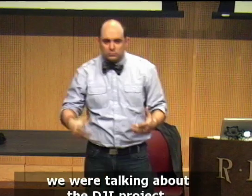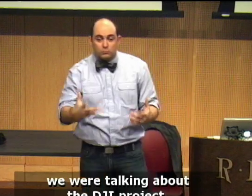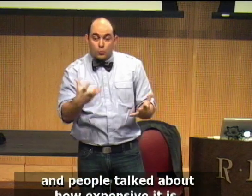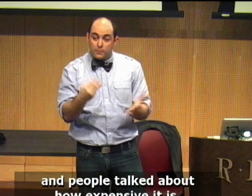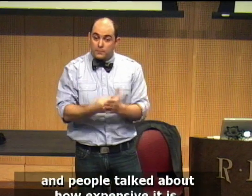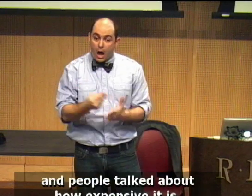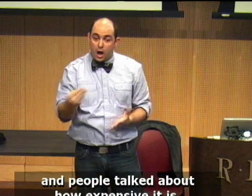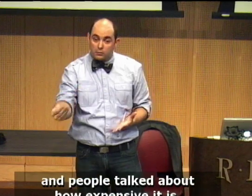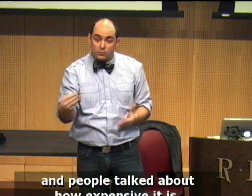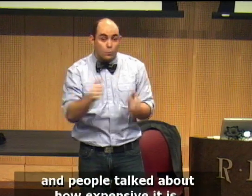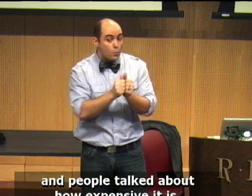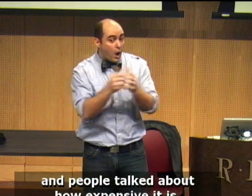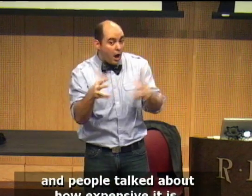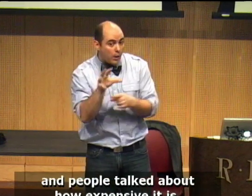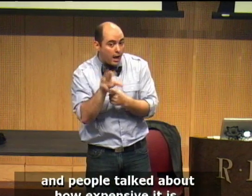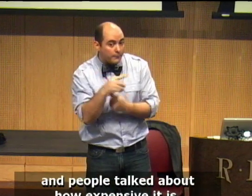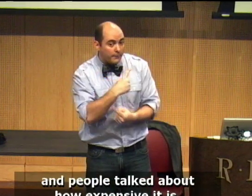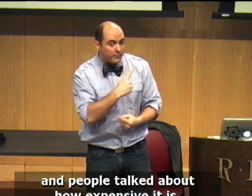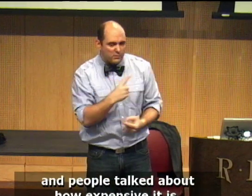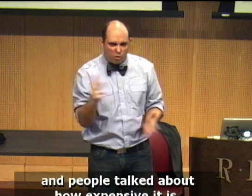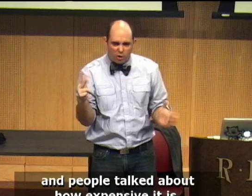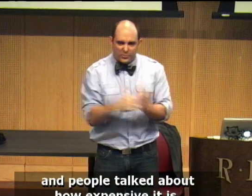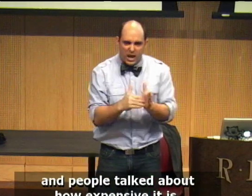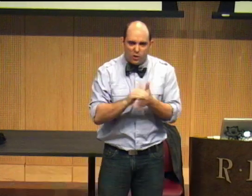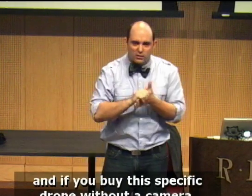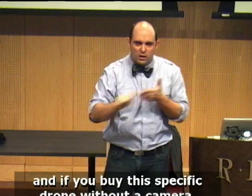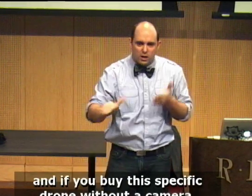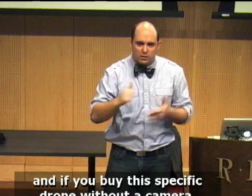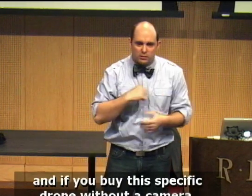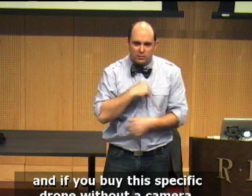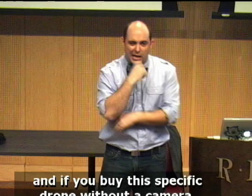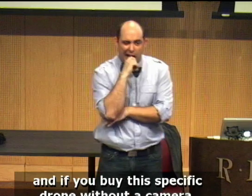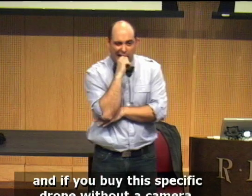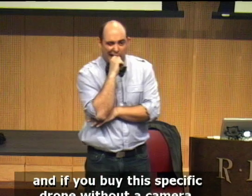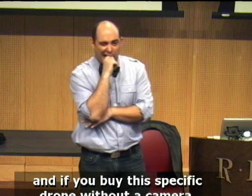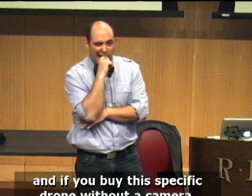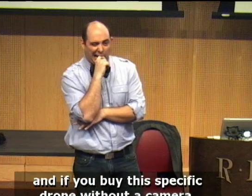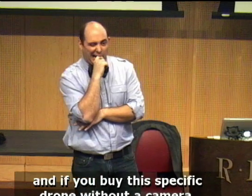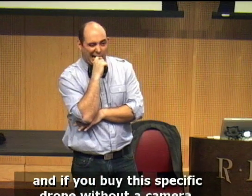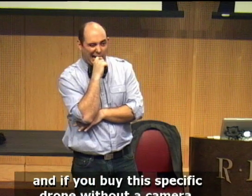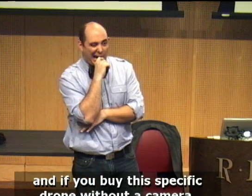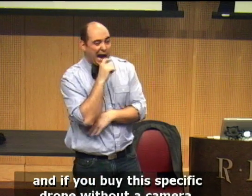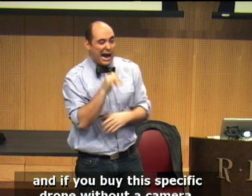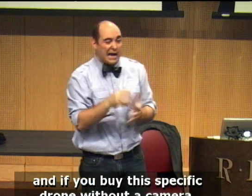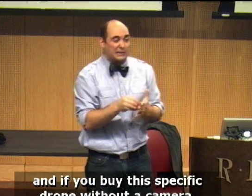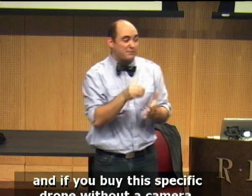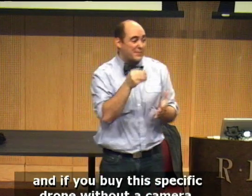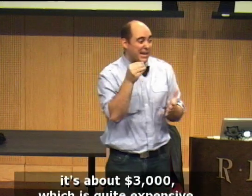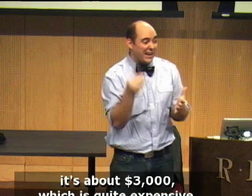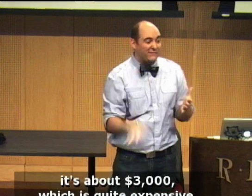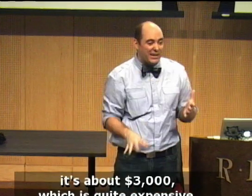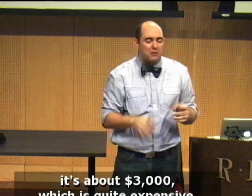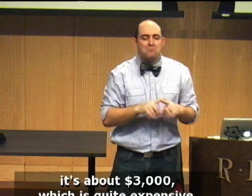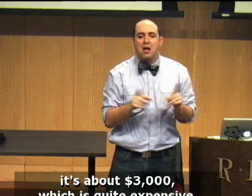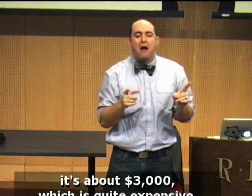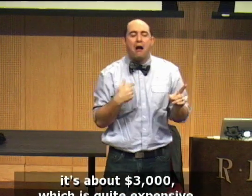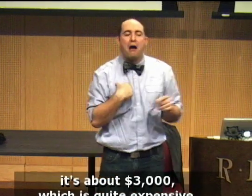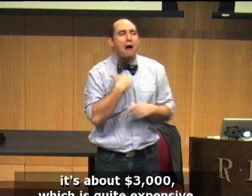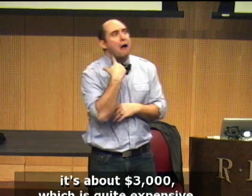and people talked about how expensive it is. And if you buy this specific drone without a camera, it's about $3,000,